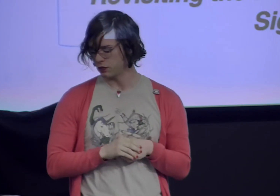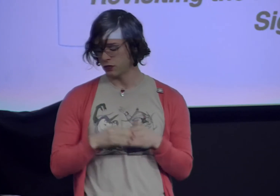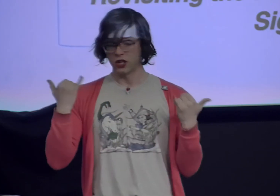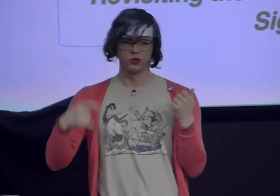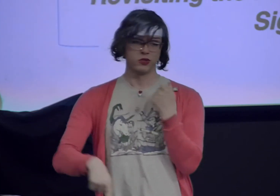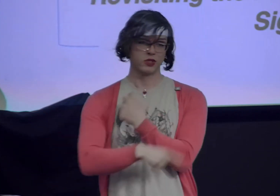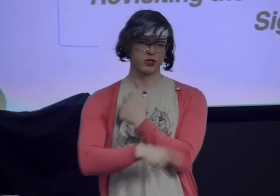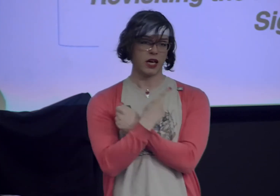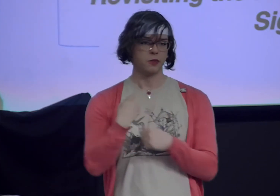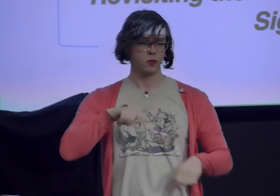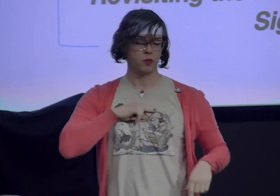Endowment.